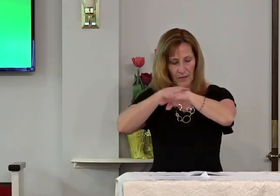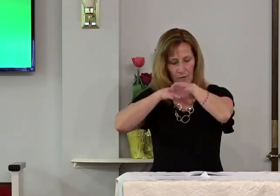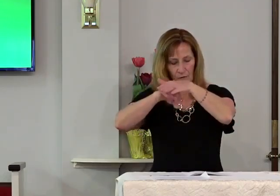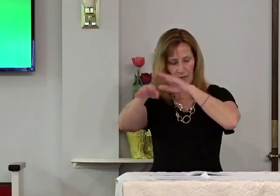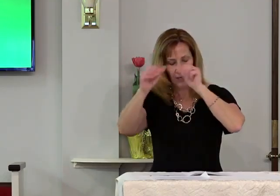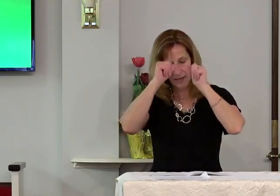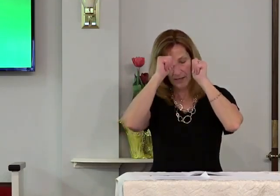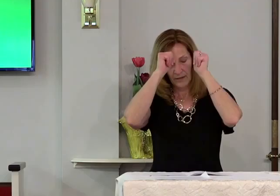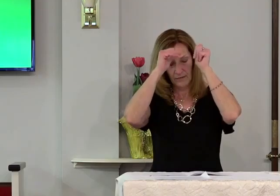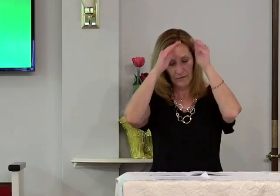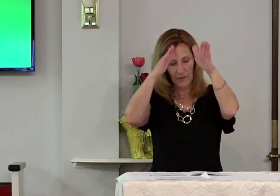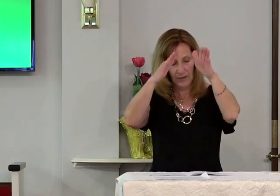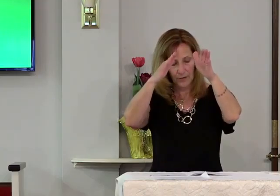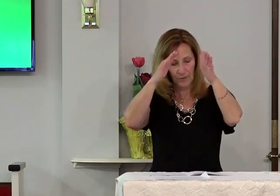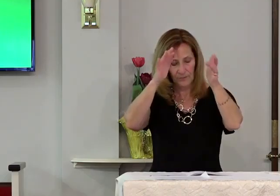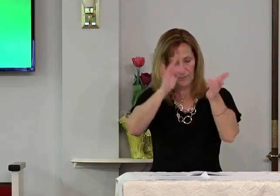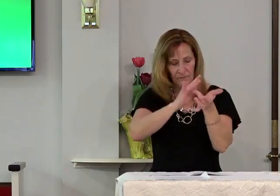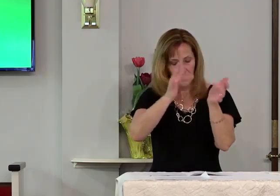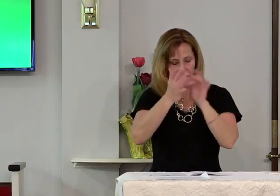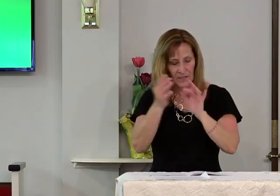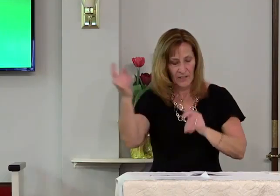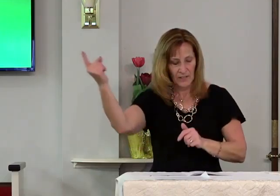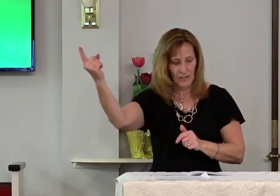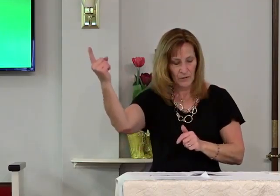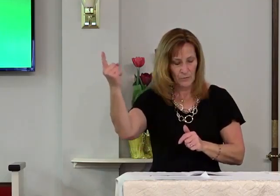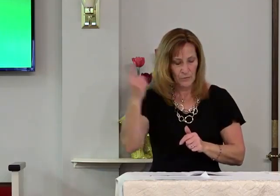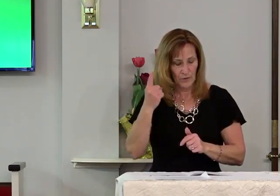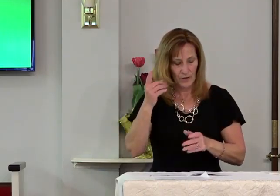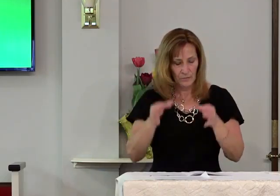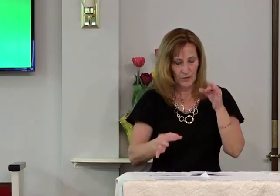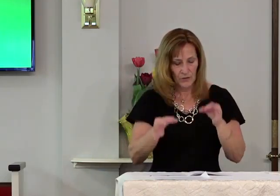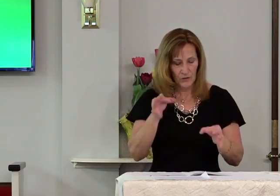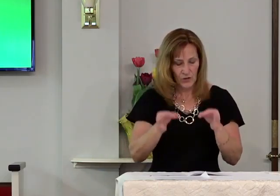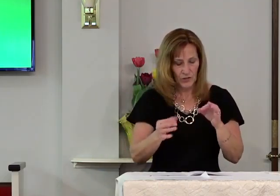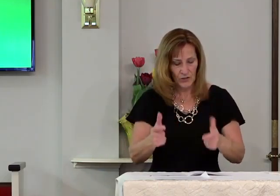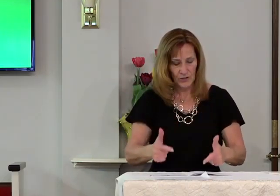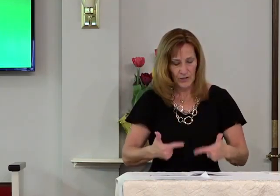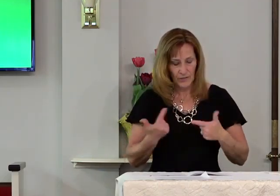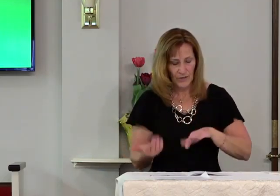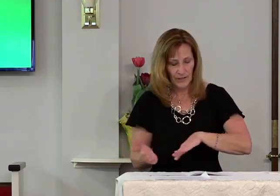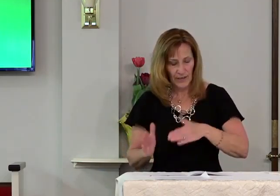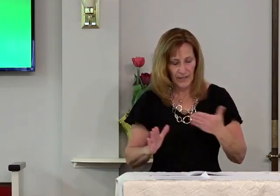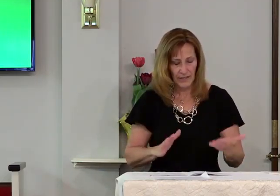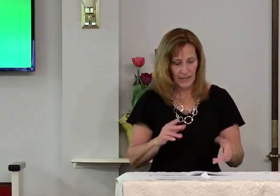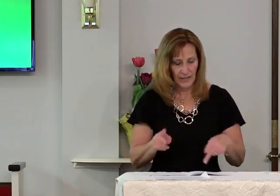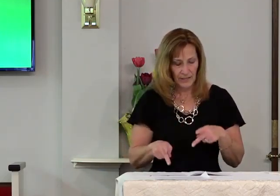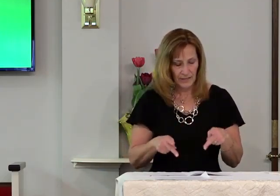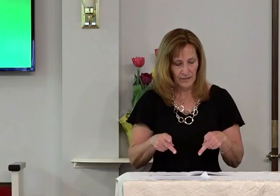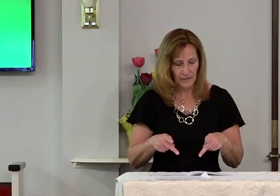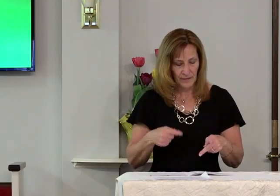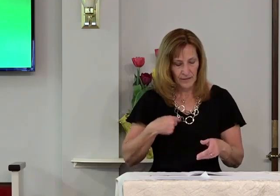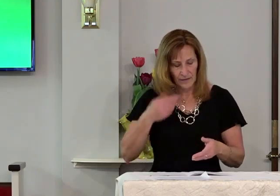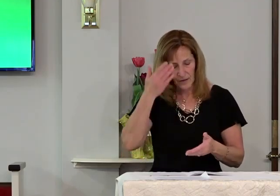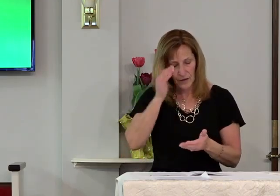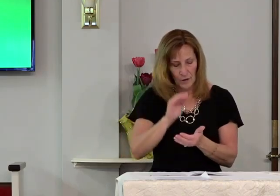seated at the right hand of the father and he will come to judge the living and the dead